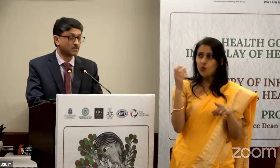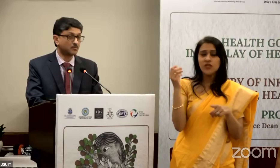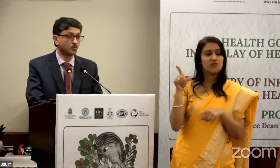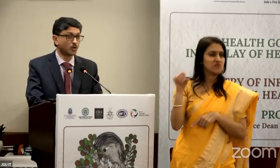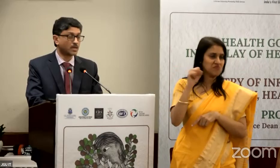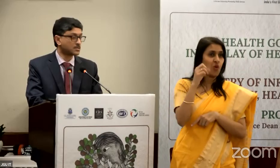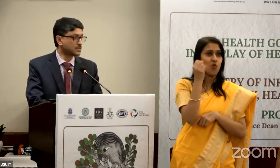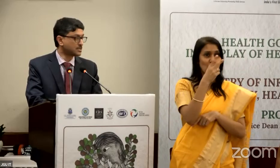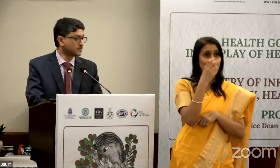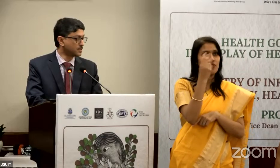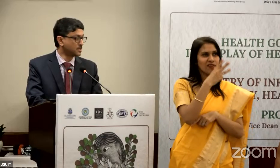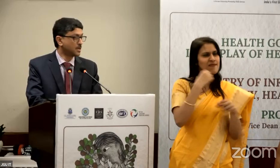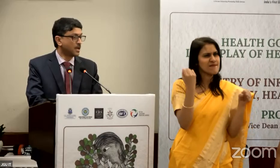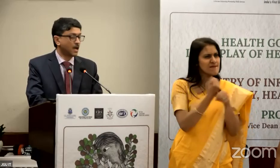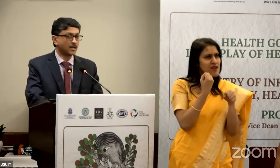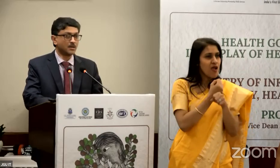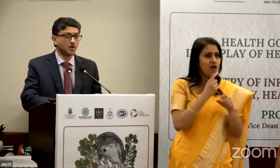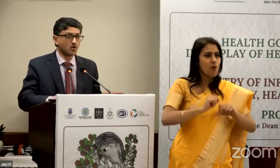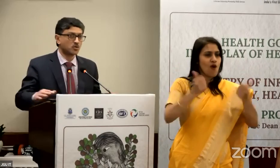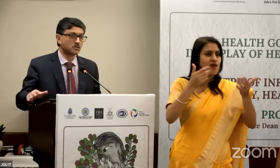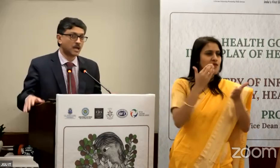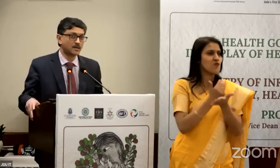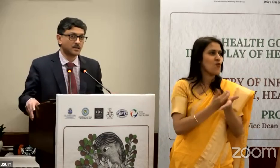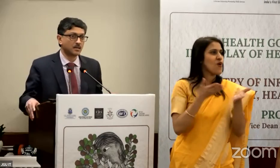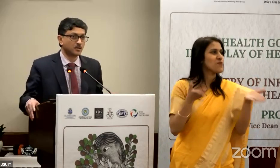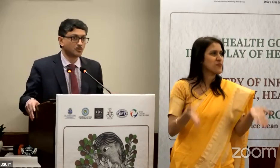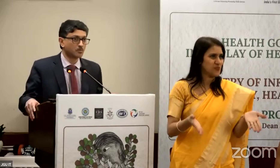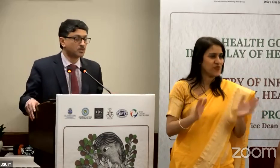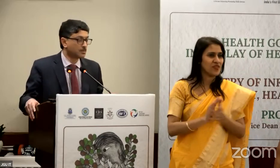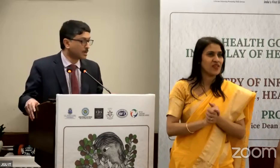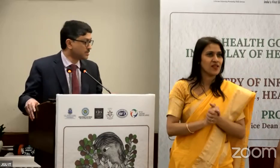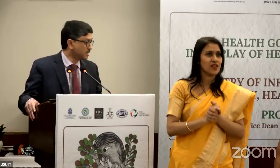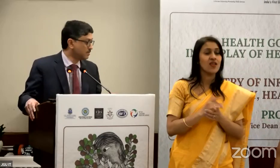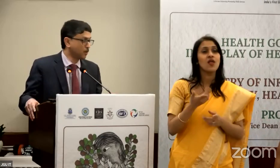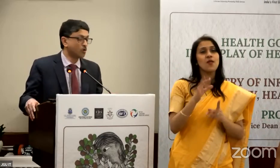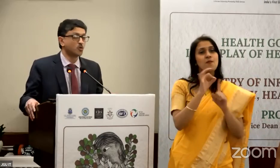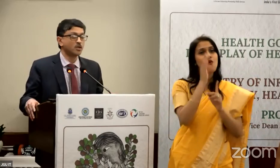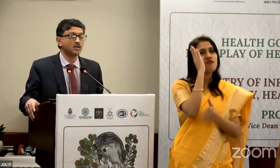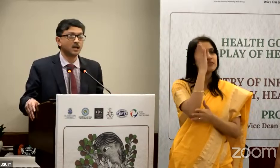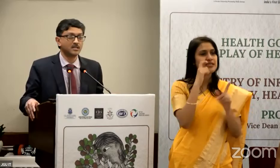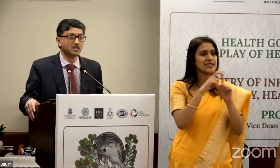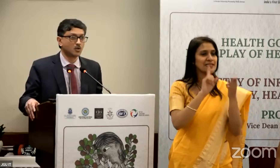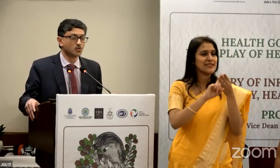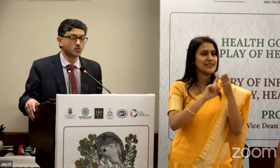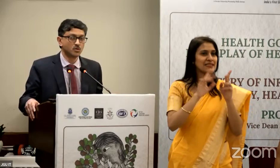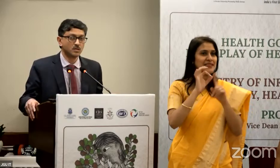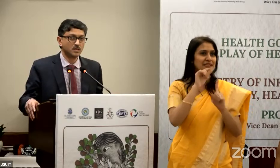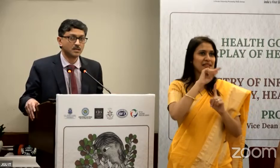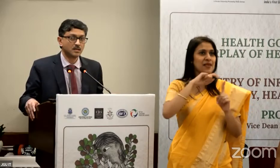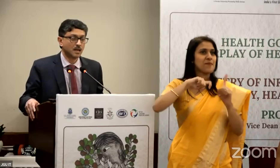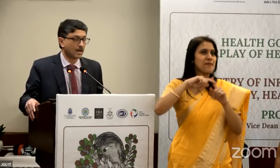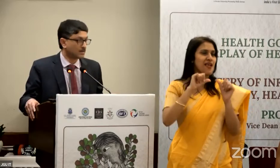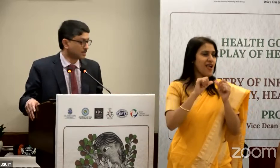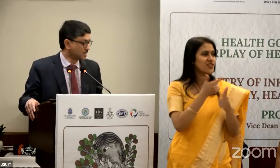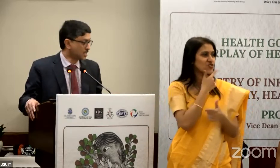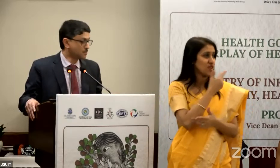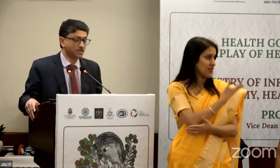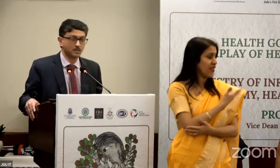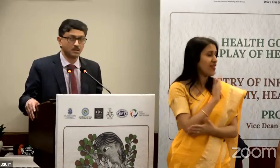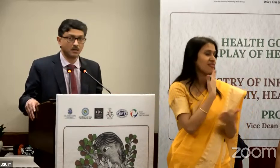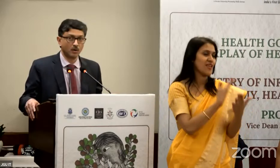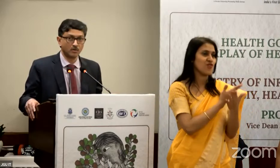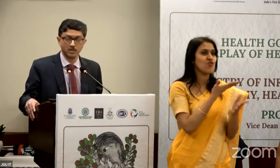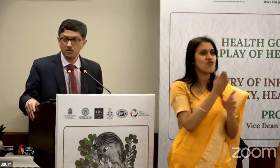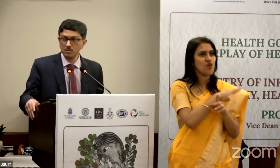in fact, for organizing this event. And let me also thank, Professor Deepika Jain, my old colleague at Gender Law School. And she has